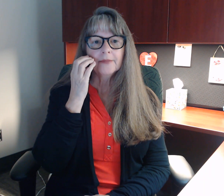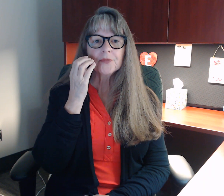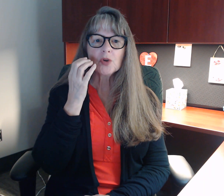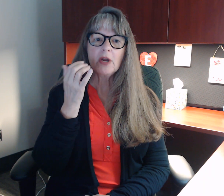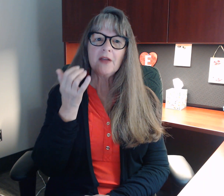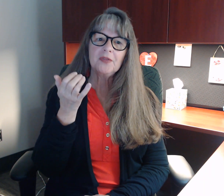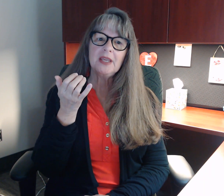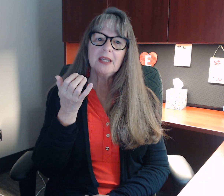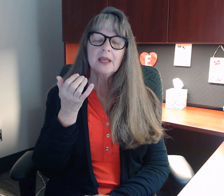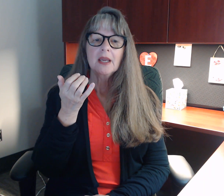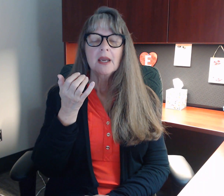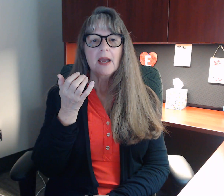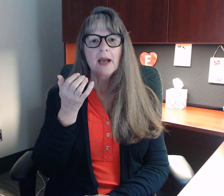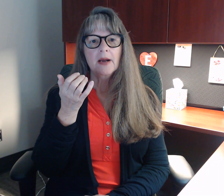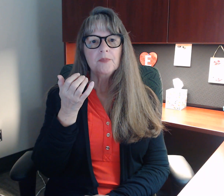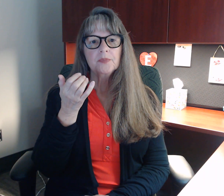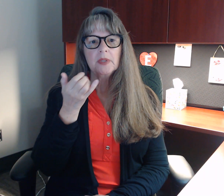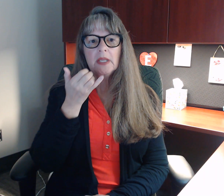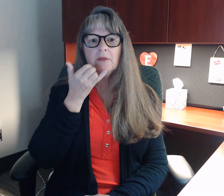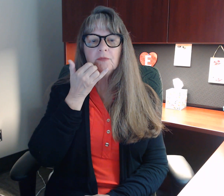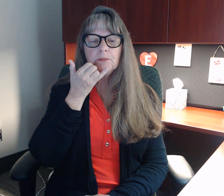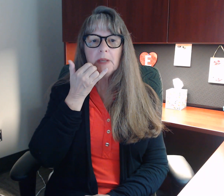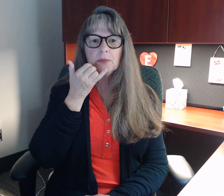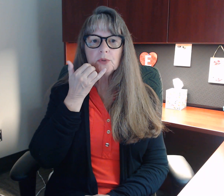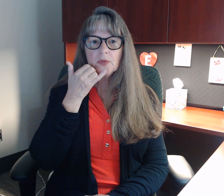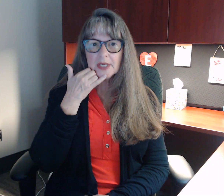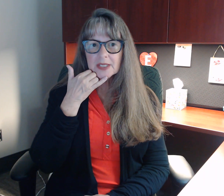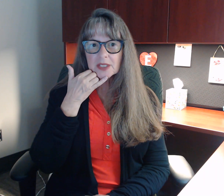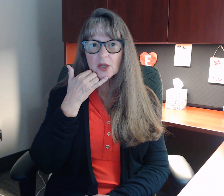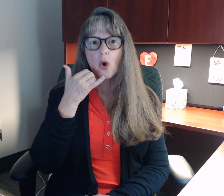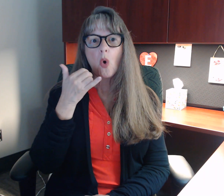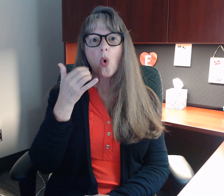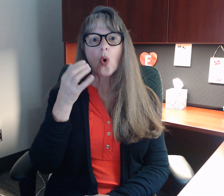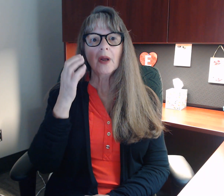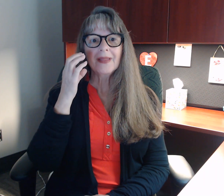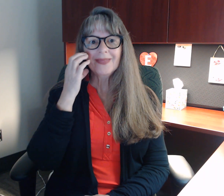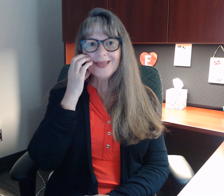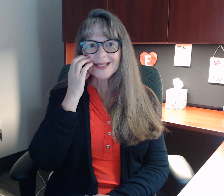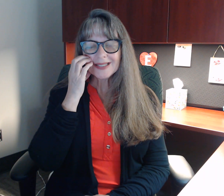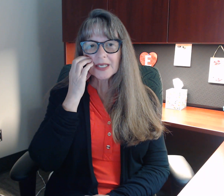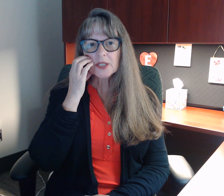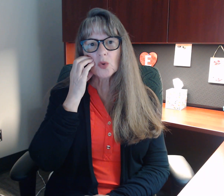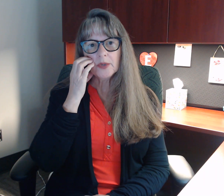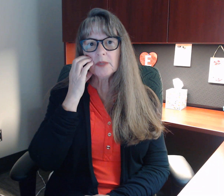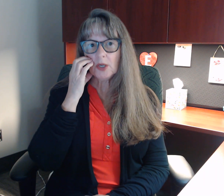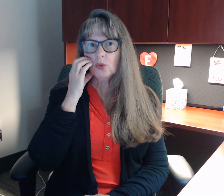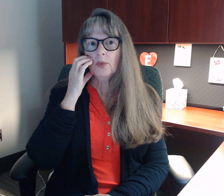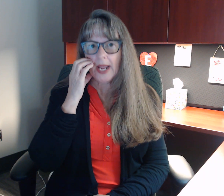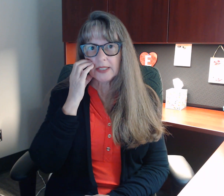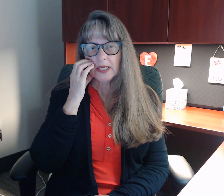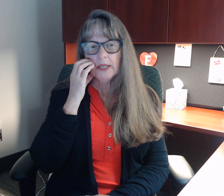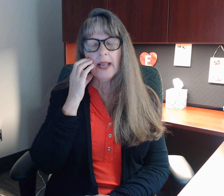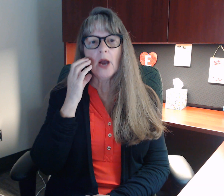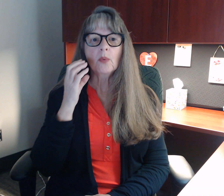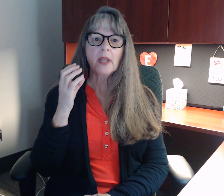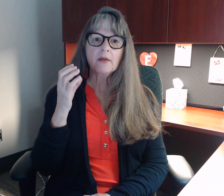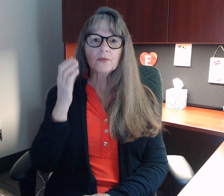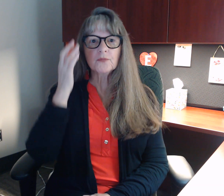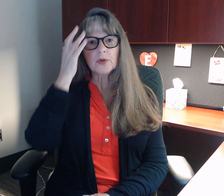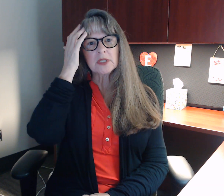So I think um, if people do this, or this, it's going to be correct. Now, when they cell